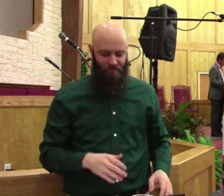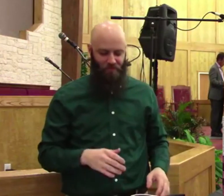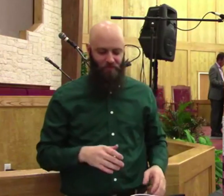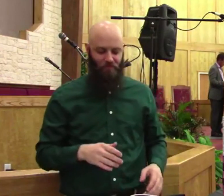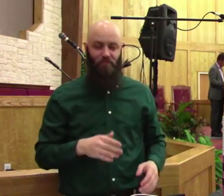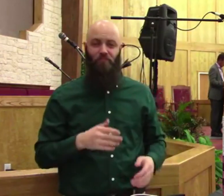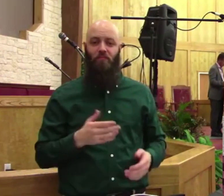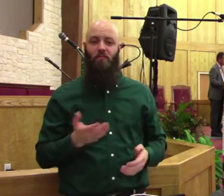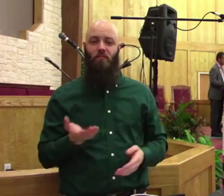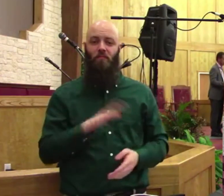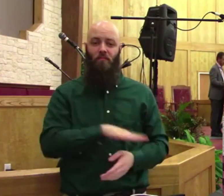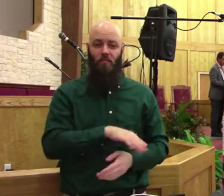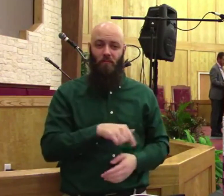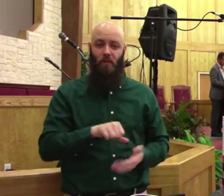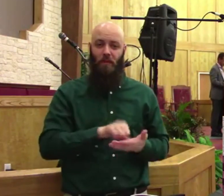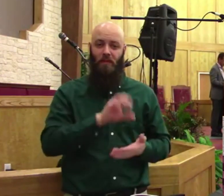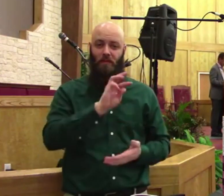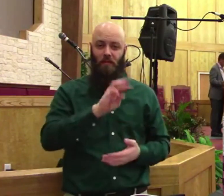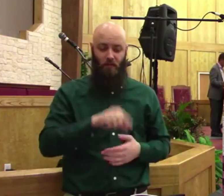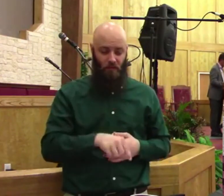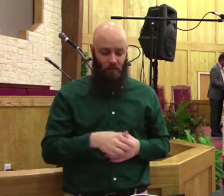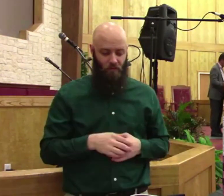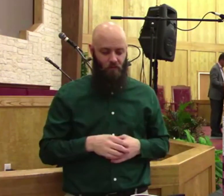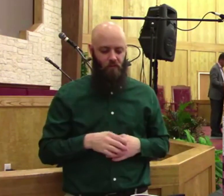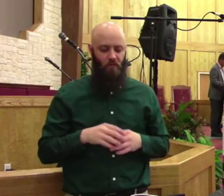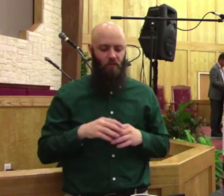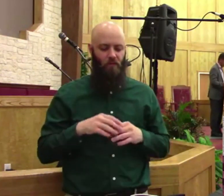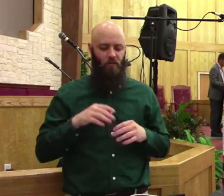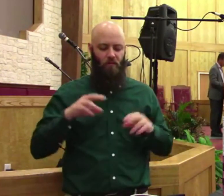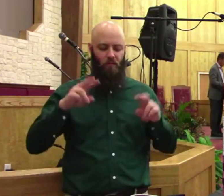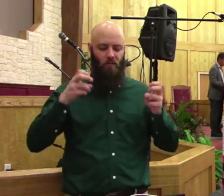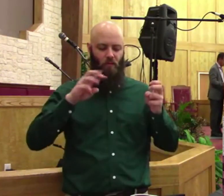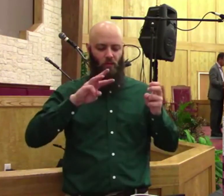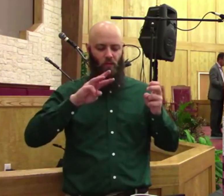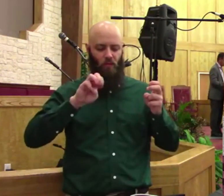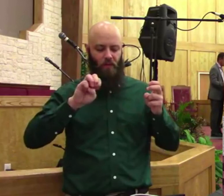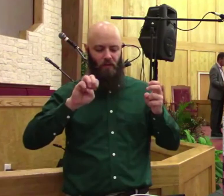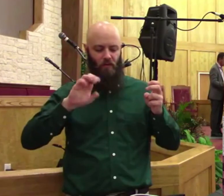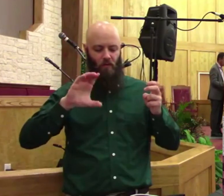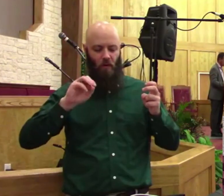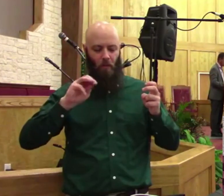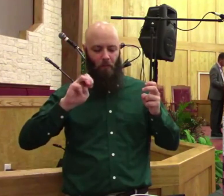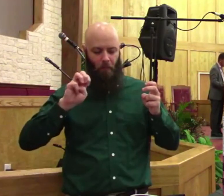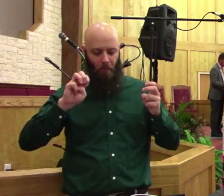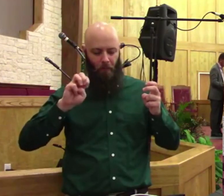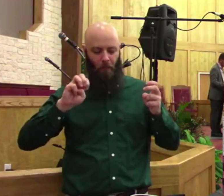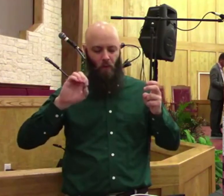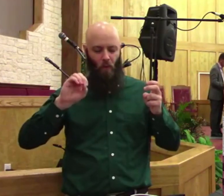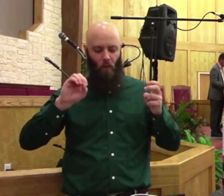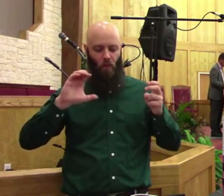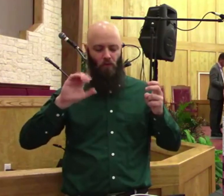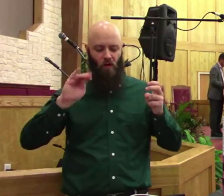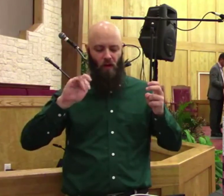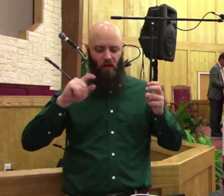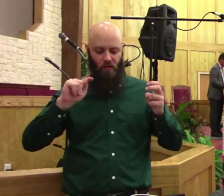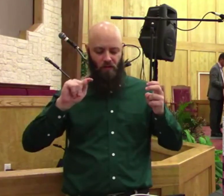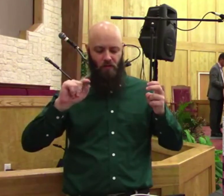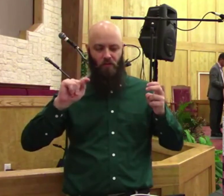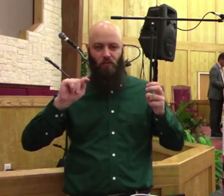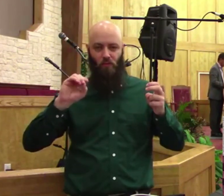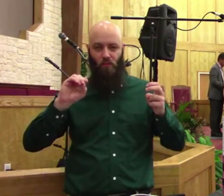Please turn over to page 6 of your guide, and we will sing, "We Come, O Christ, to